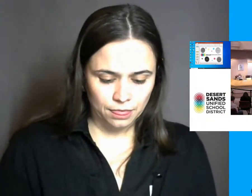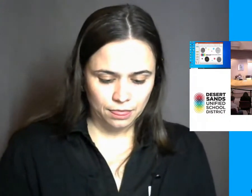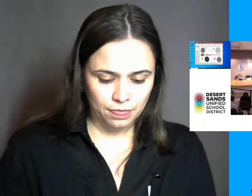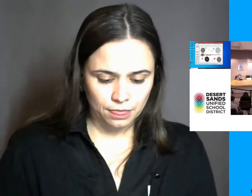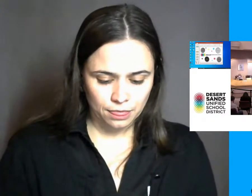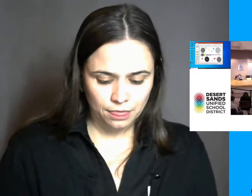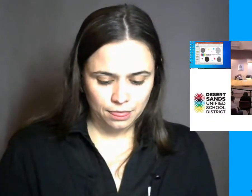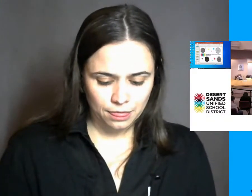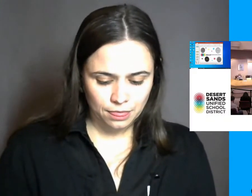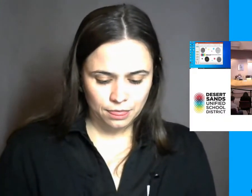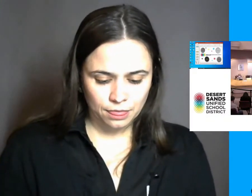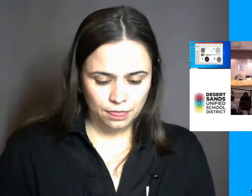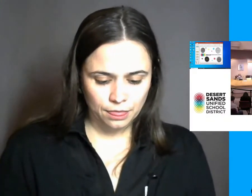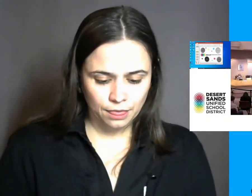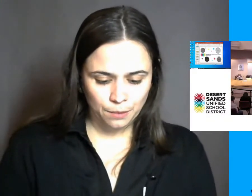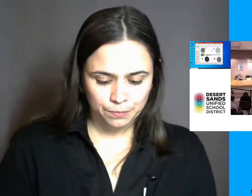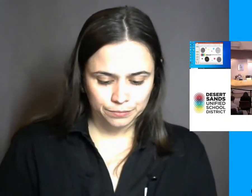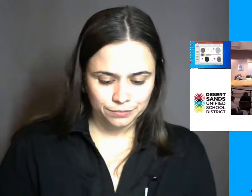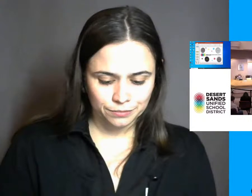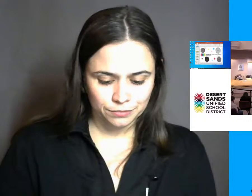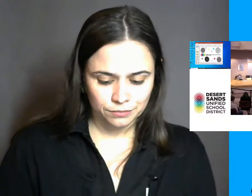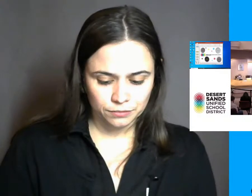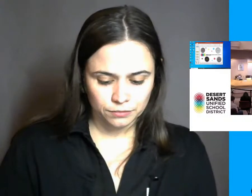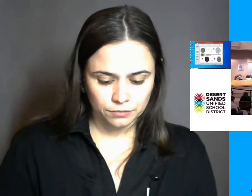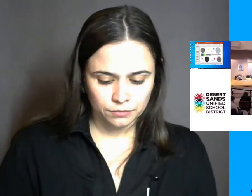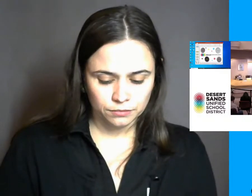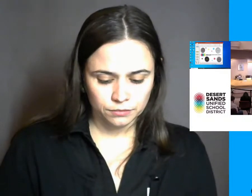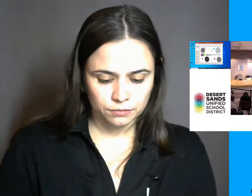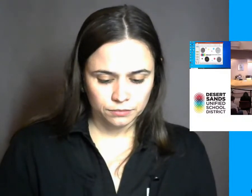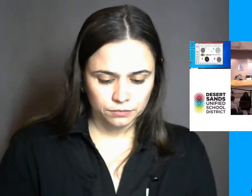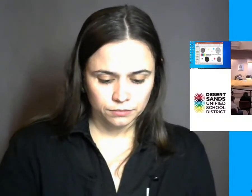There you go. Thank you for the presentation. I have no questions. Thank you.